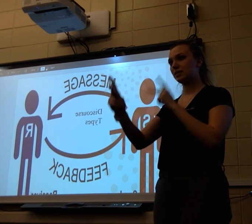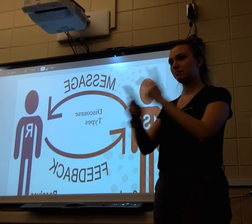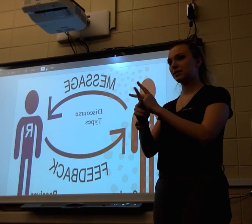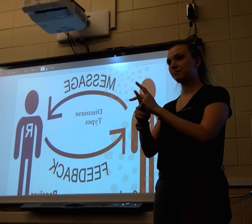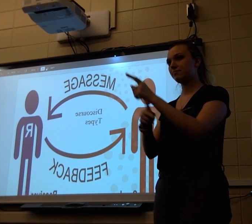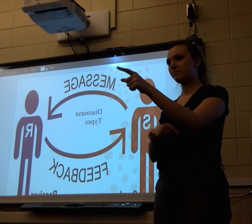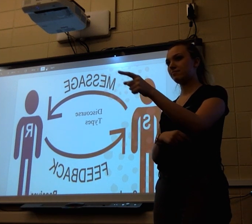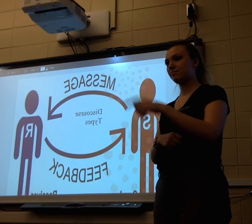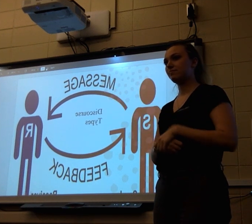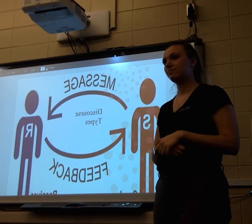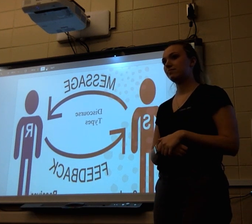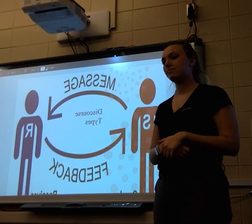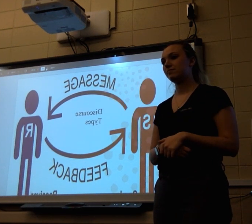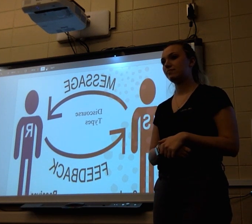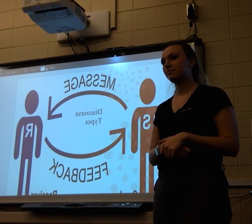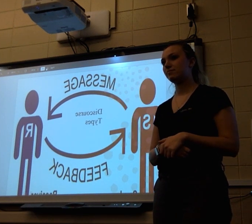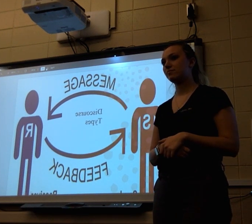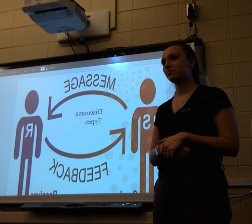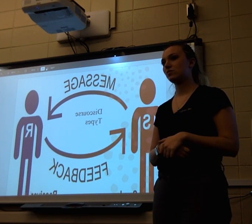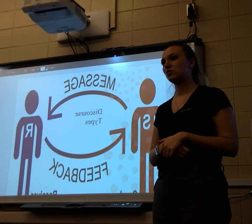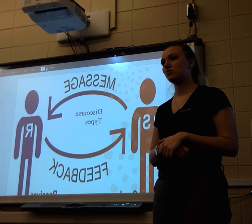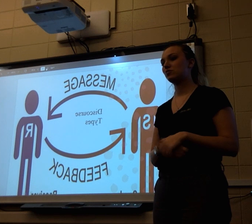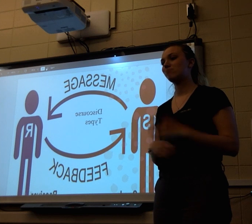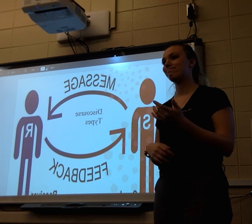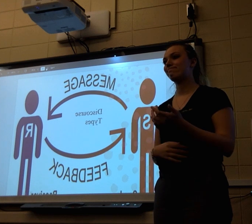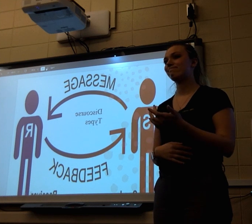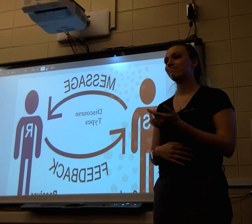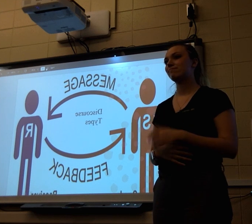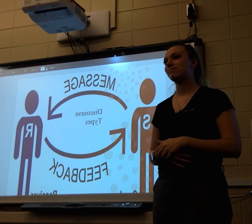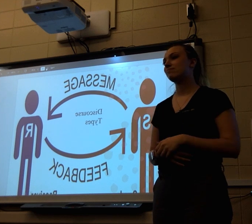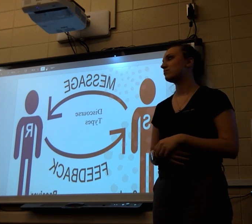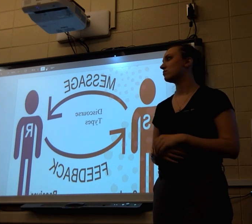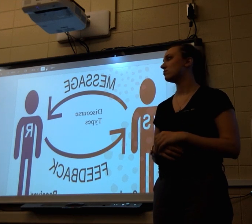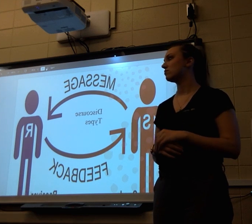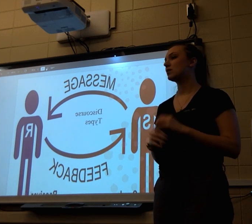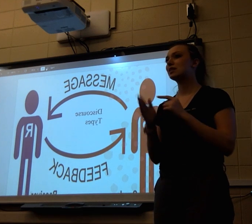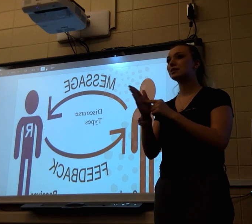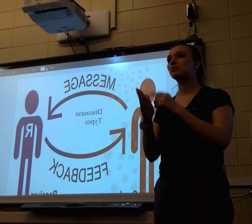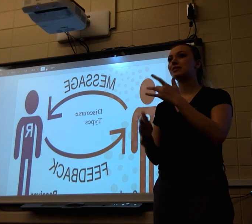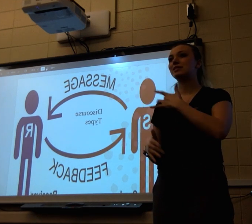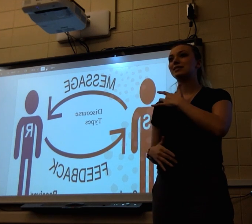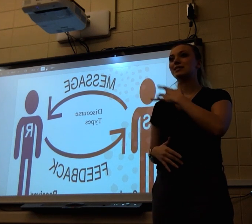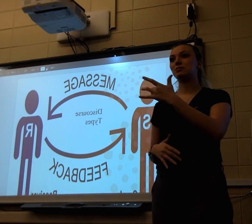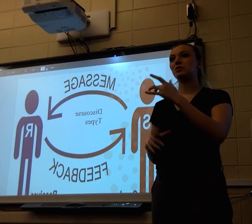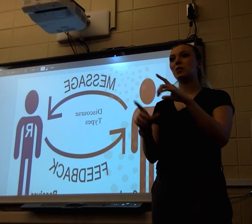are some typical language features that you might find. Ooh,